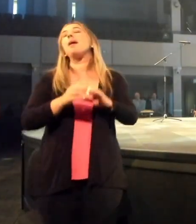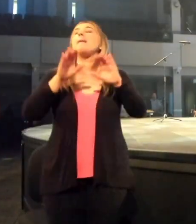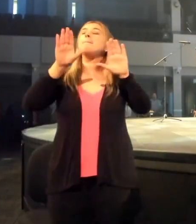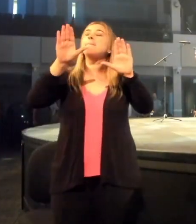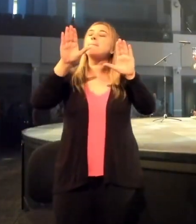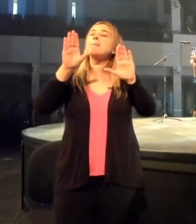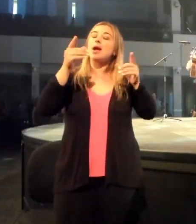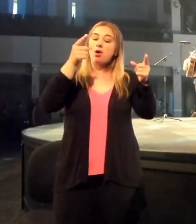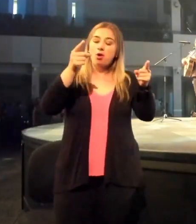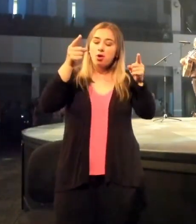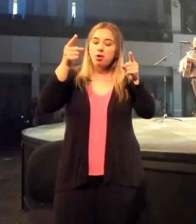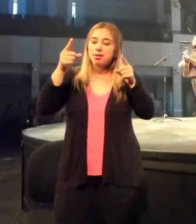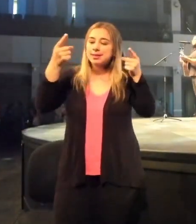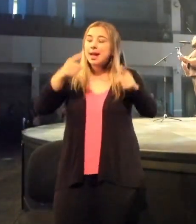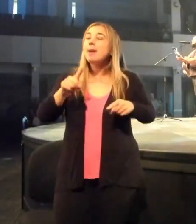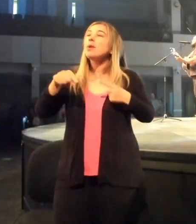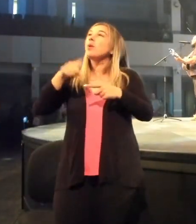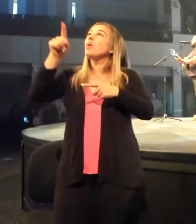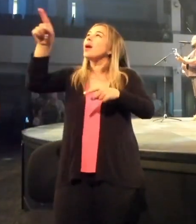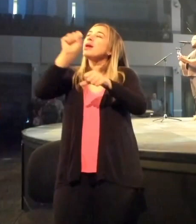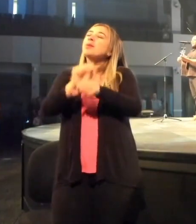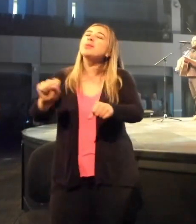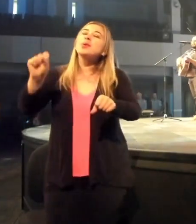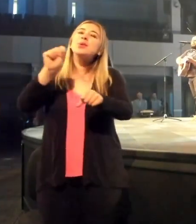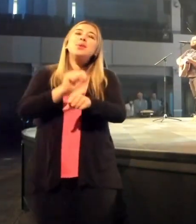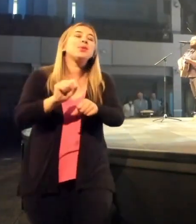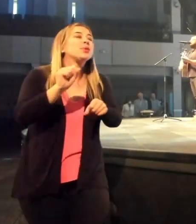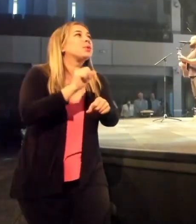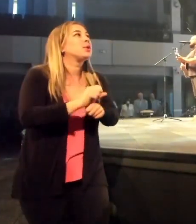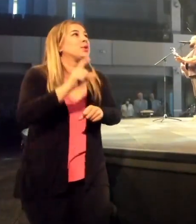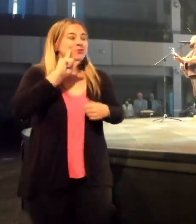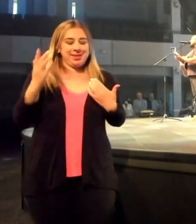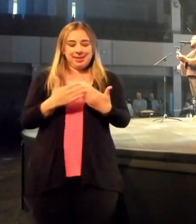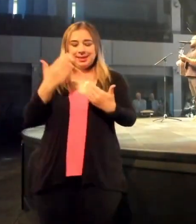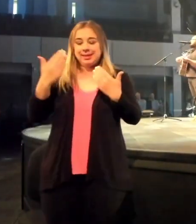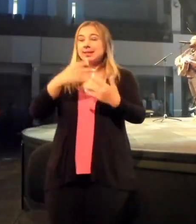Miracles when you move, such an easy thing for you to do.